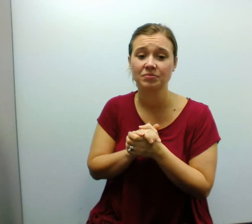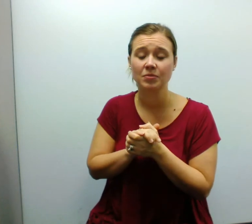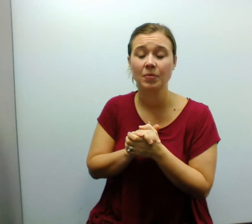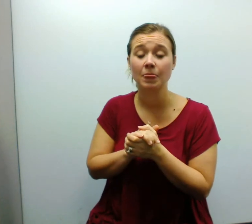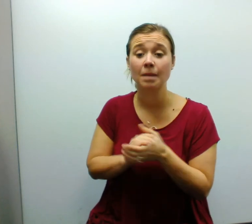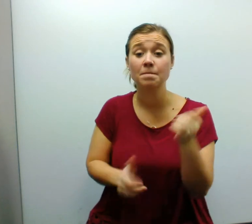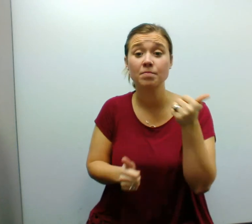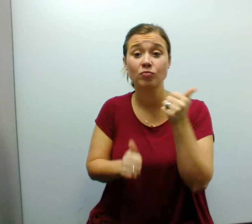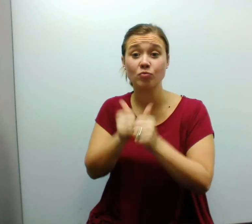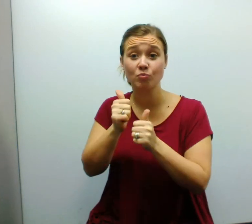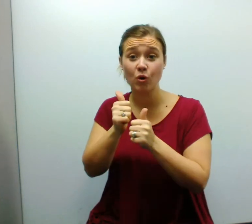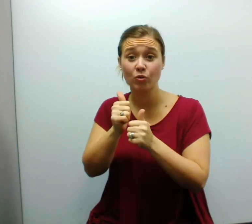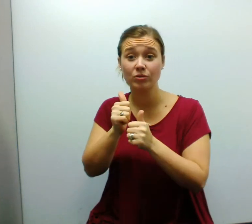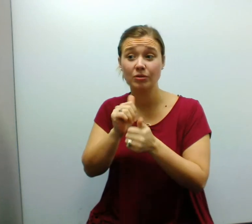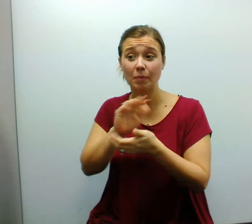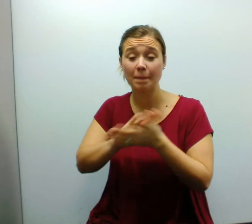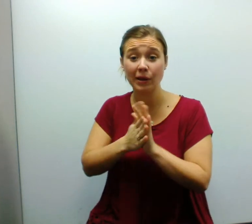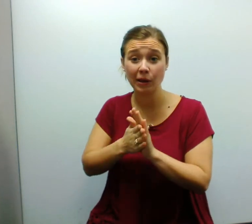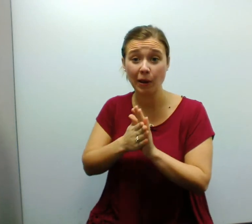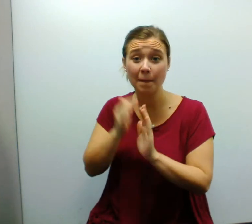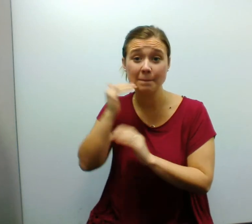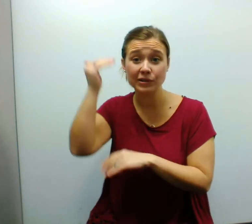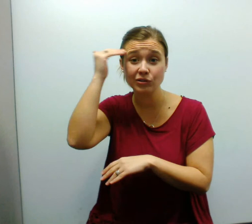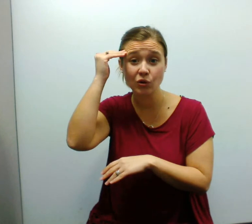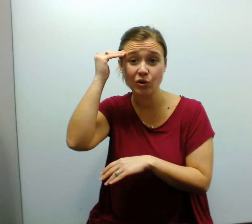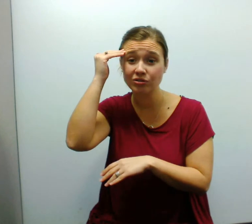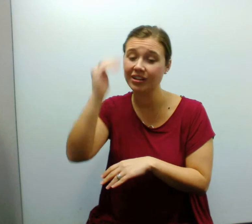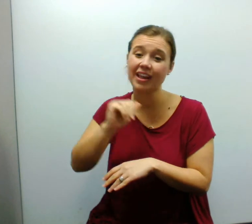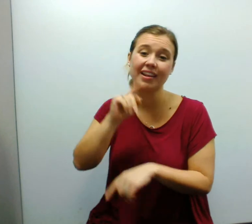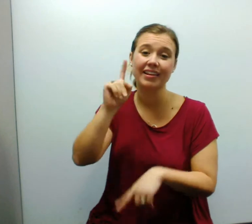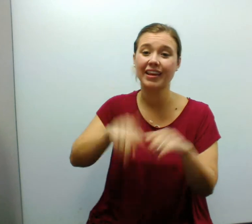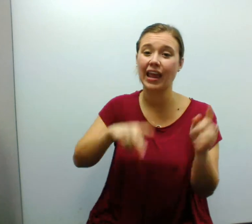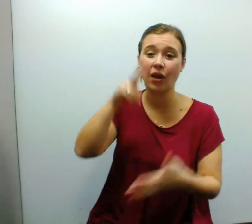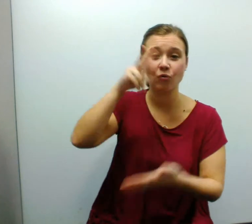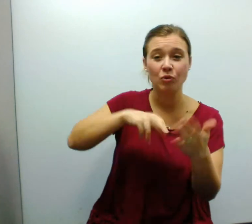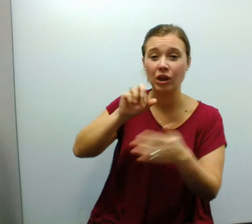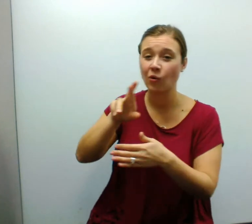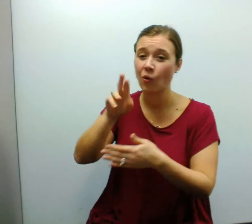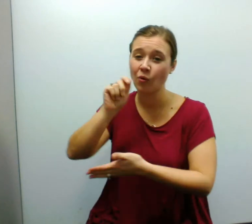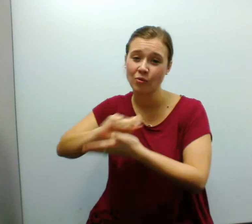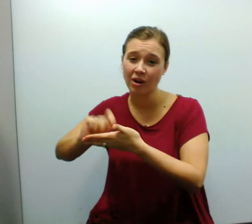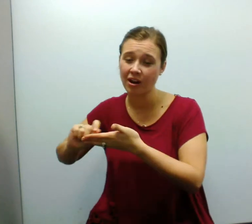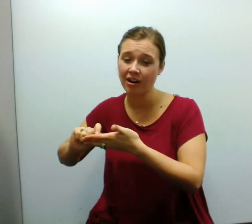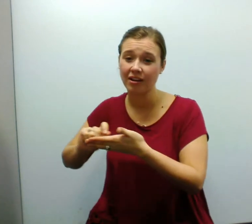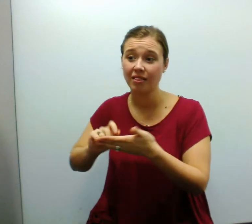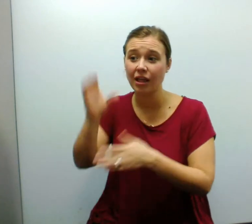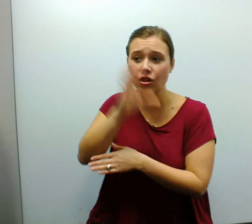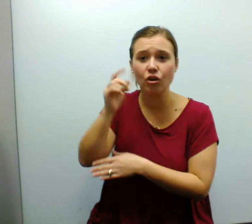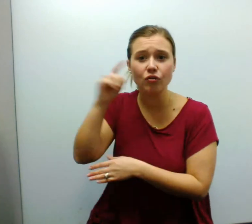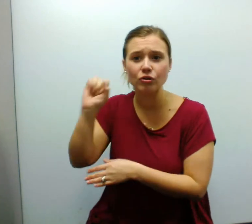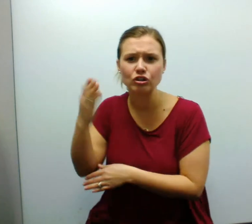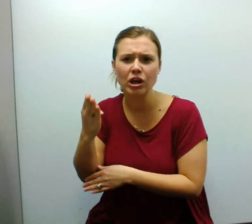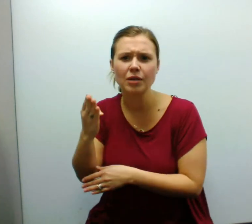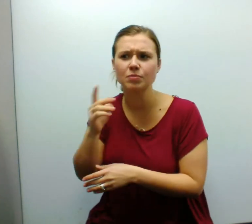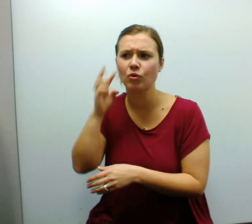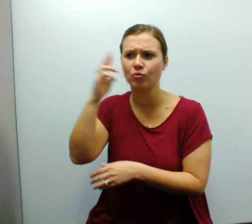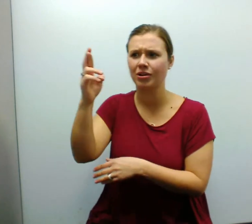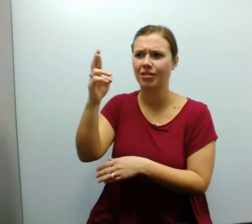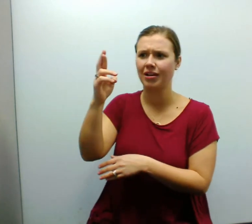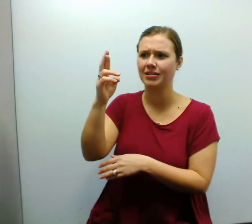at adulthood semi-literate. They search for jobs only to discover that because they cannot read, they are doomed